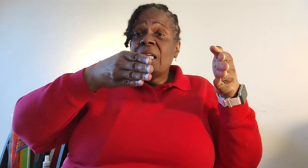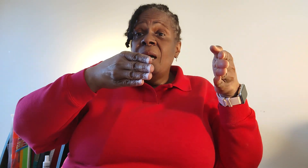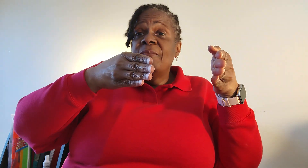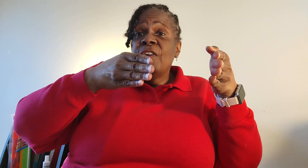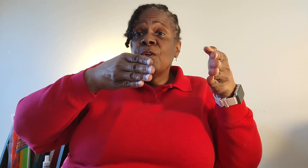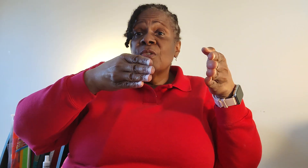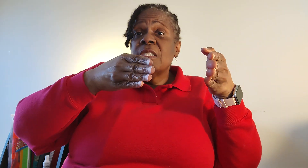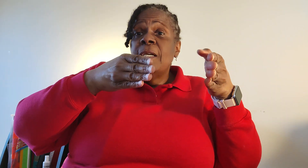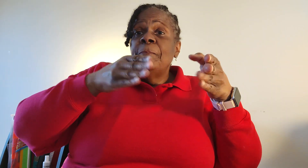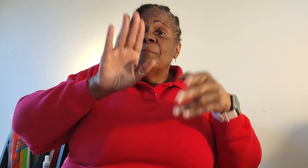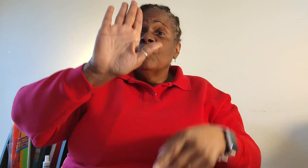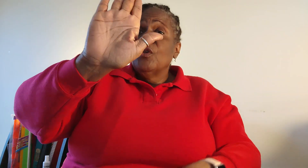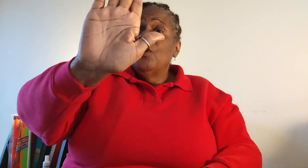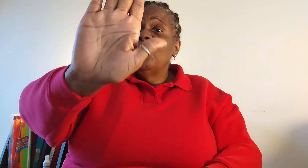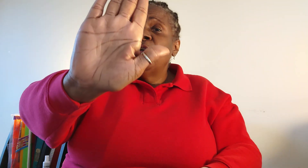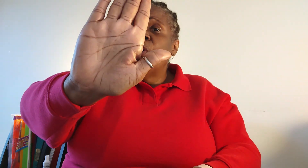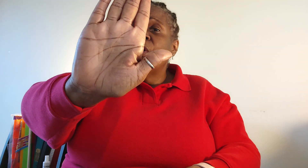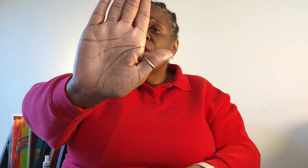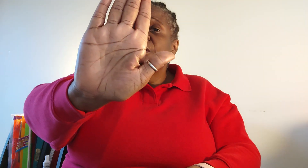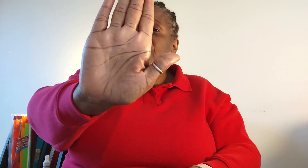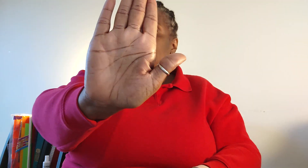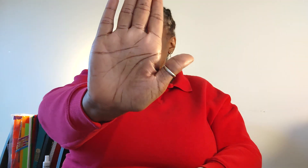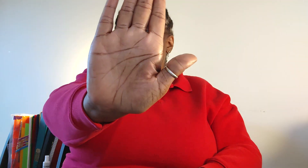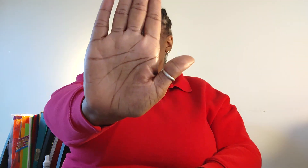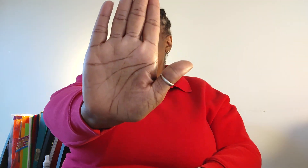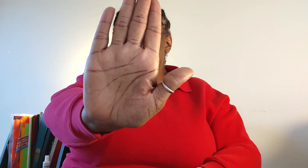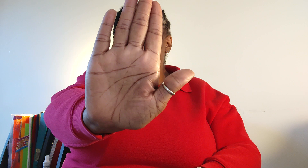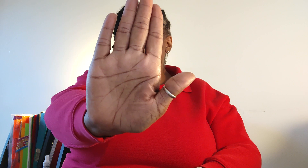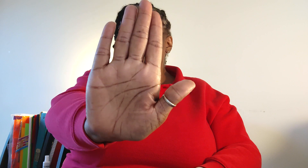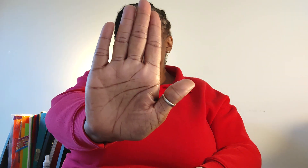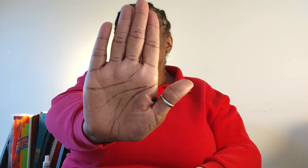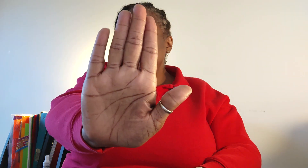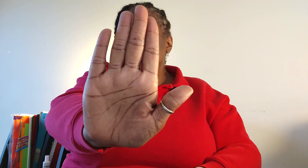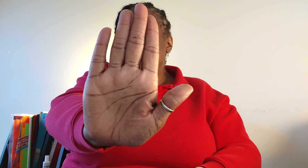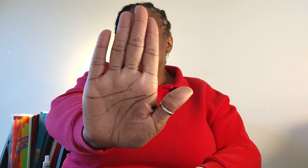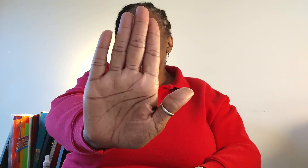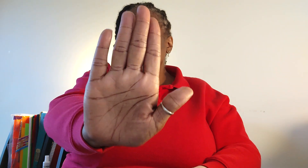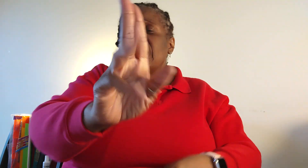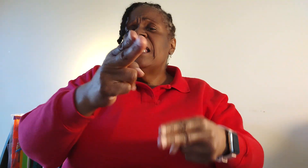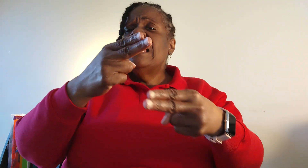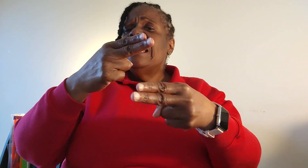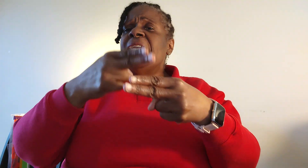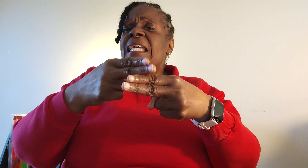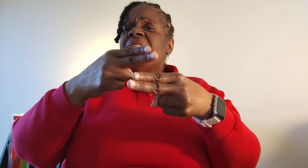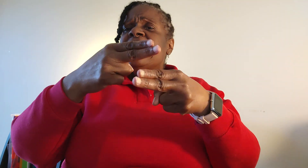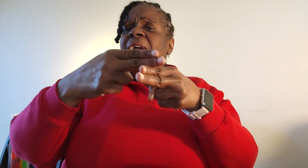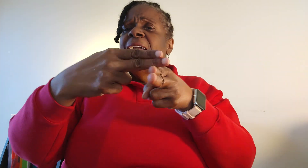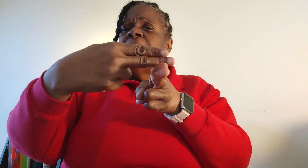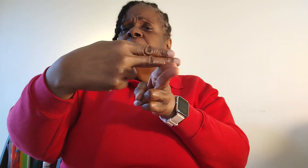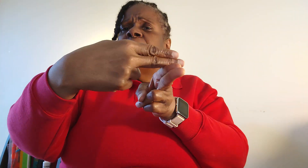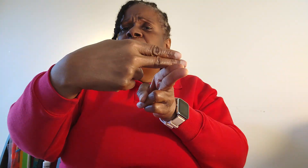come first. This is a sign for your name.